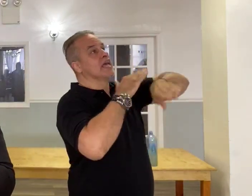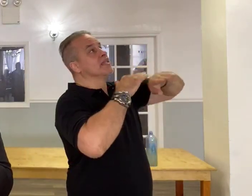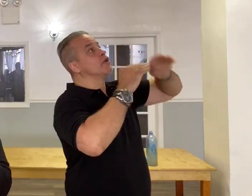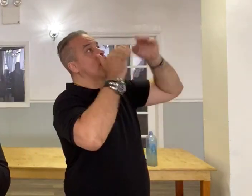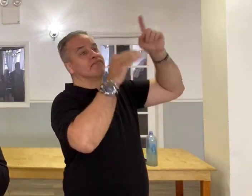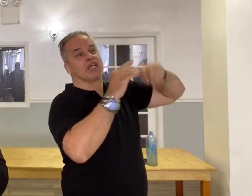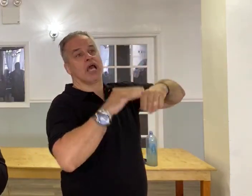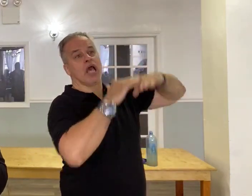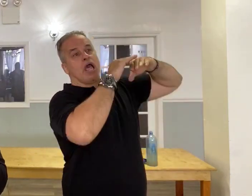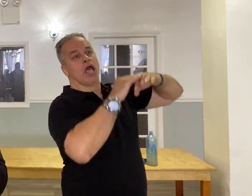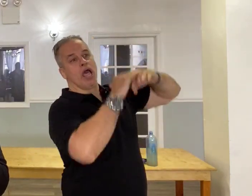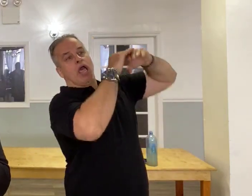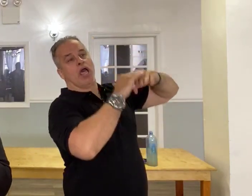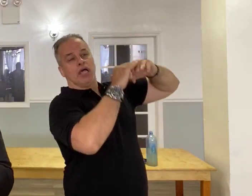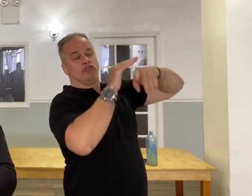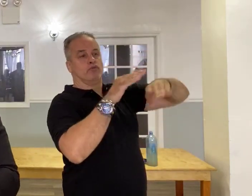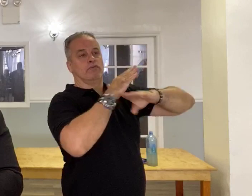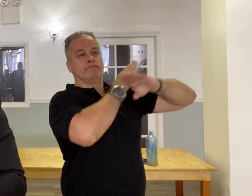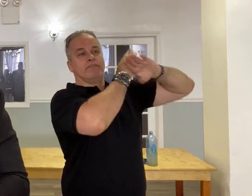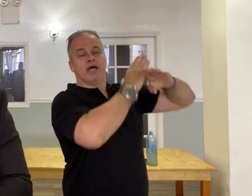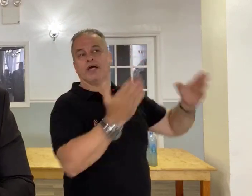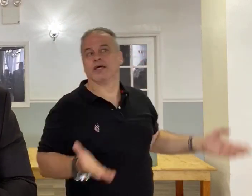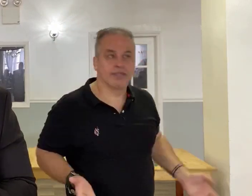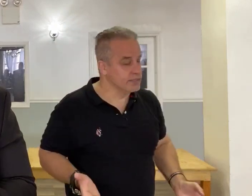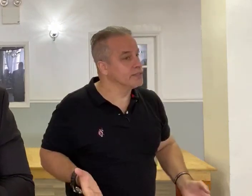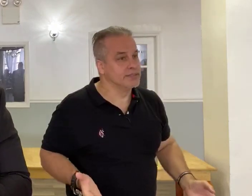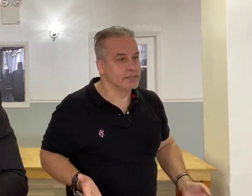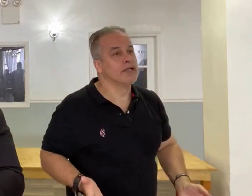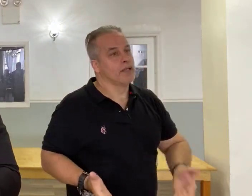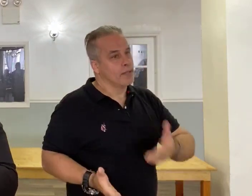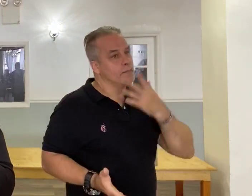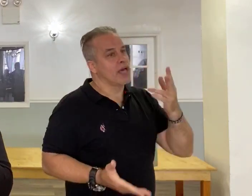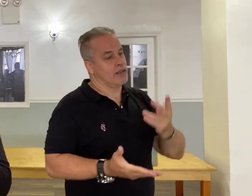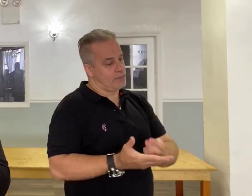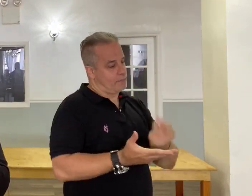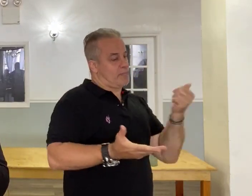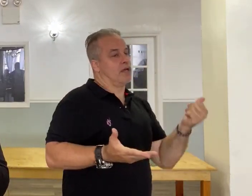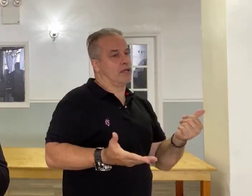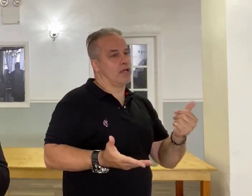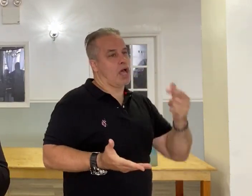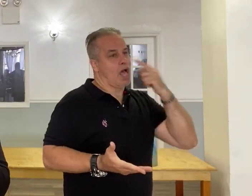be better to enter into heaven with one of them than to go to hell with two?